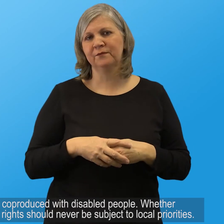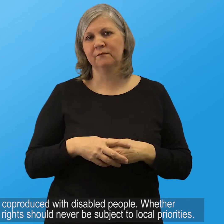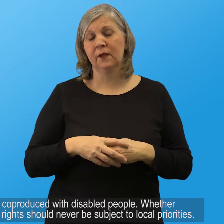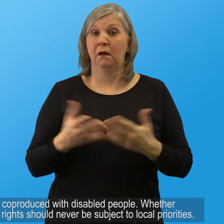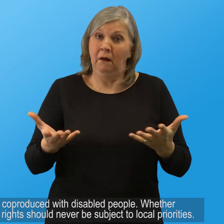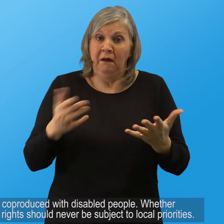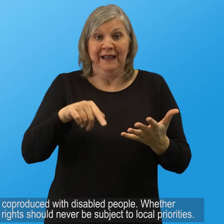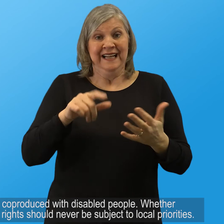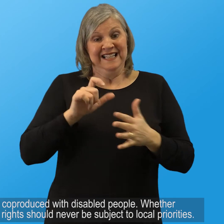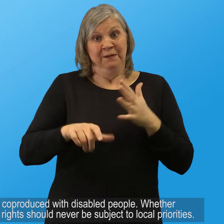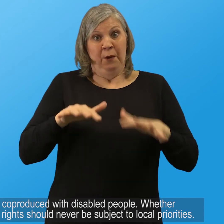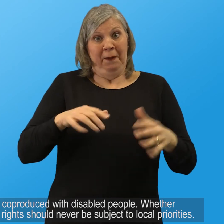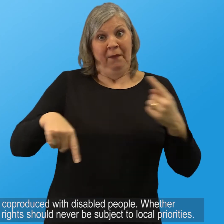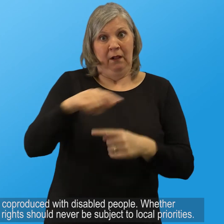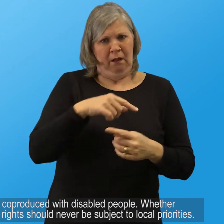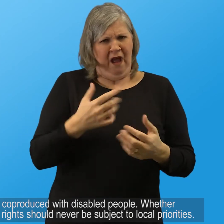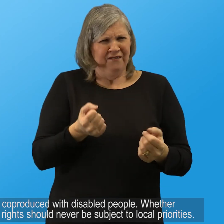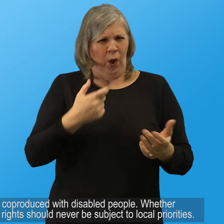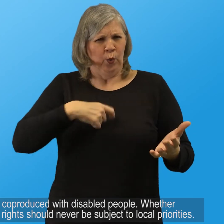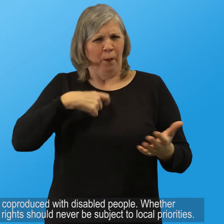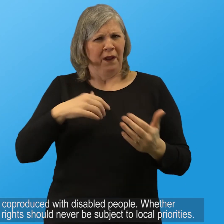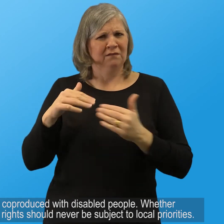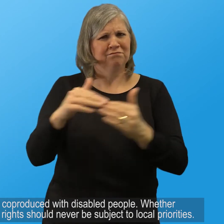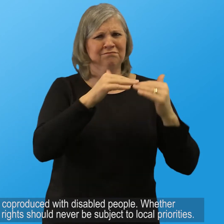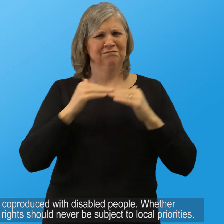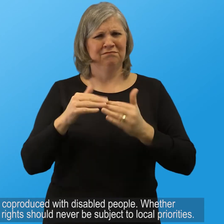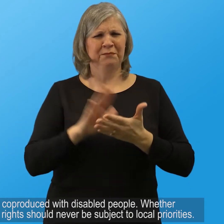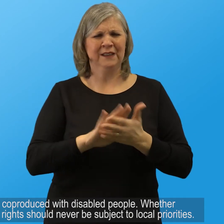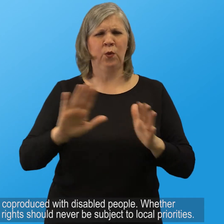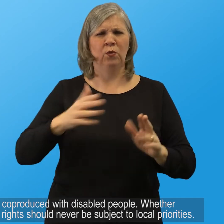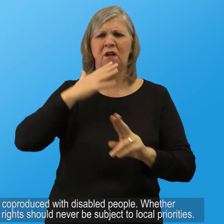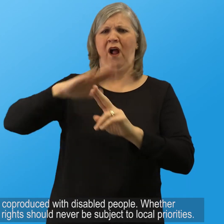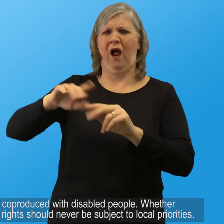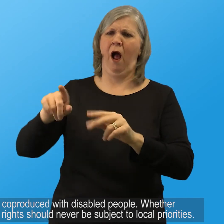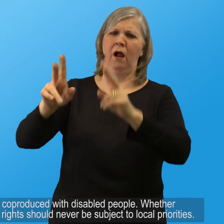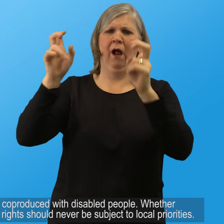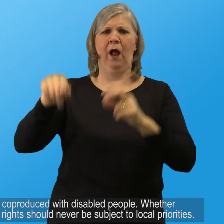Whether disabled people can have human rights should never be subject to local priorities.